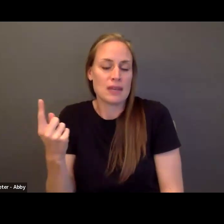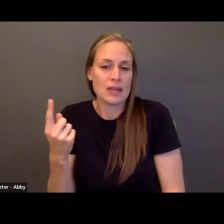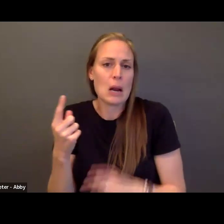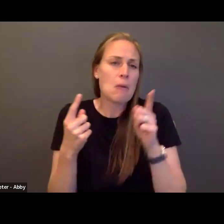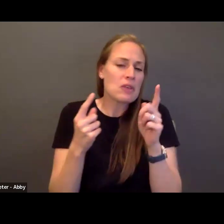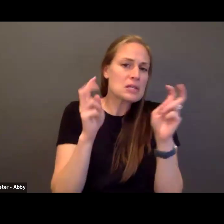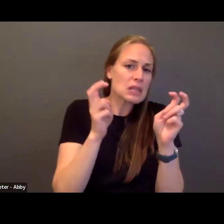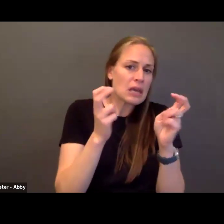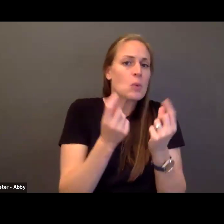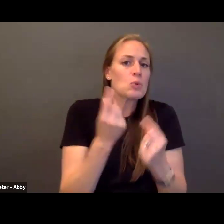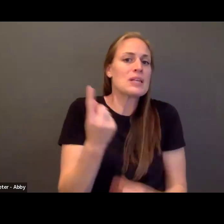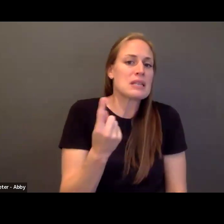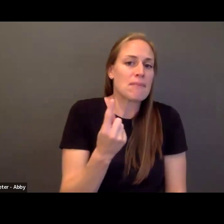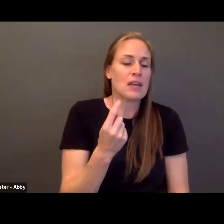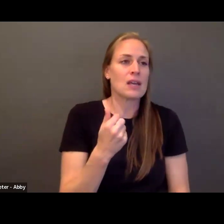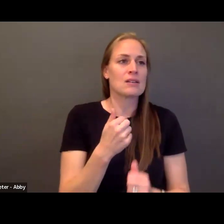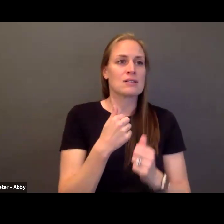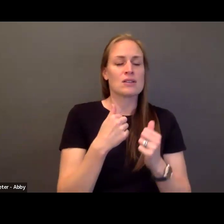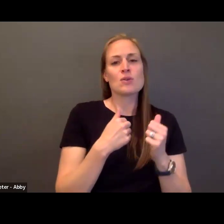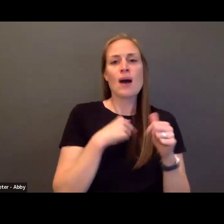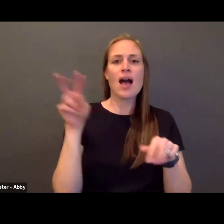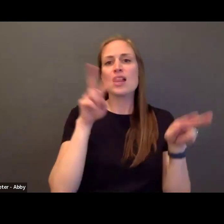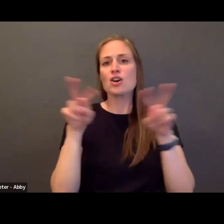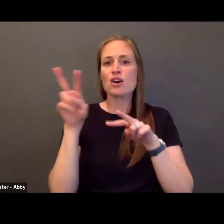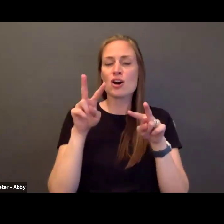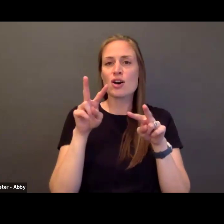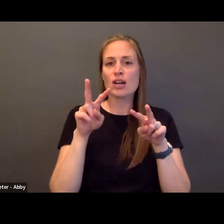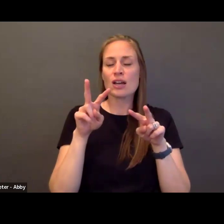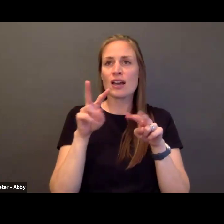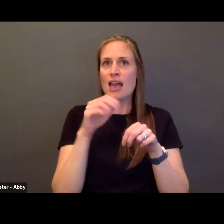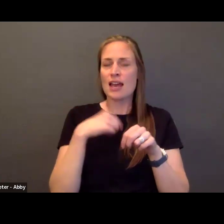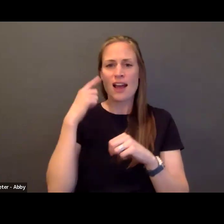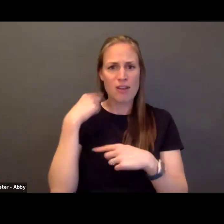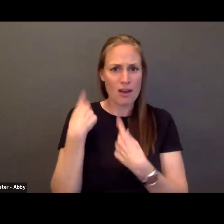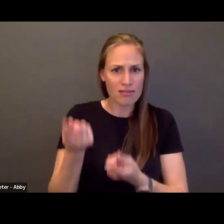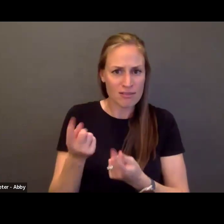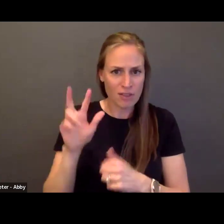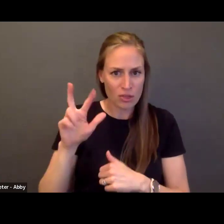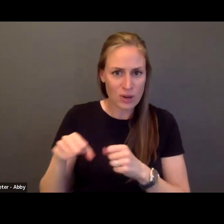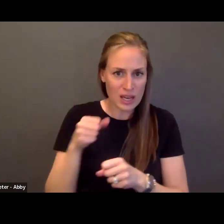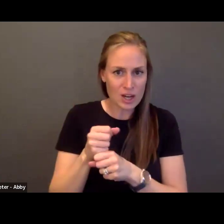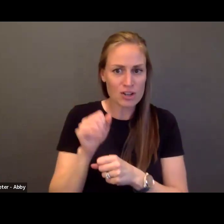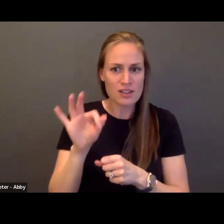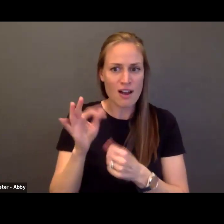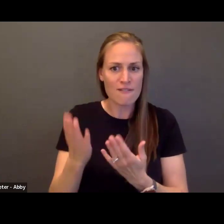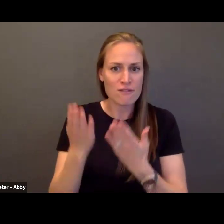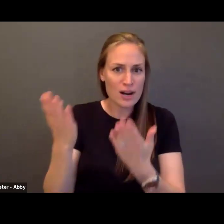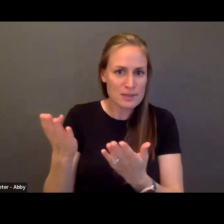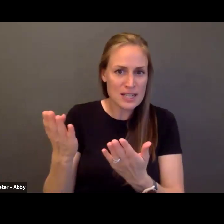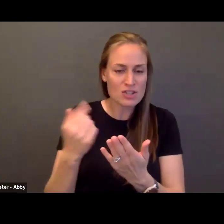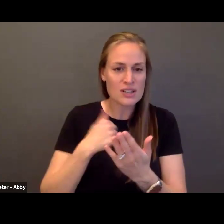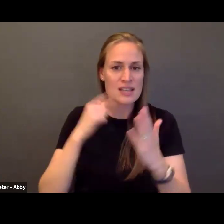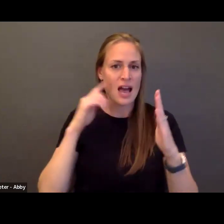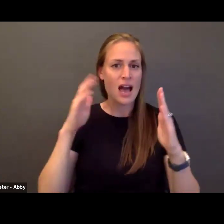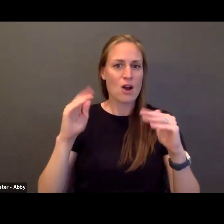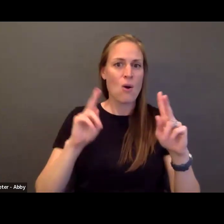So I actually walked away and thought, wow, this past 3 years of these recommendations, I hope people walk away and see what